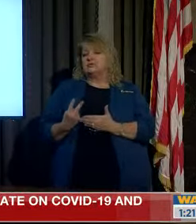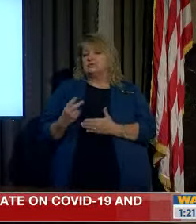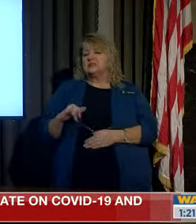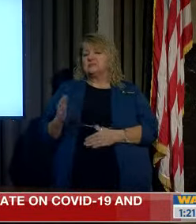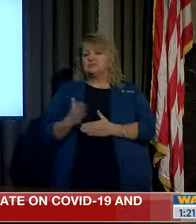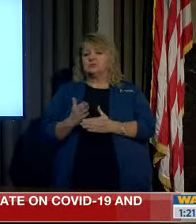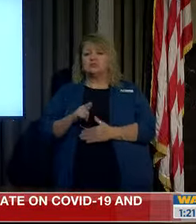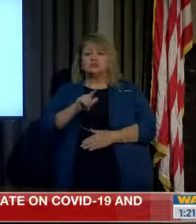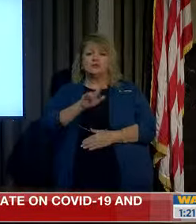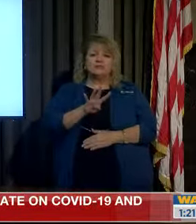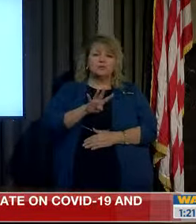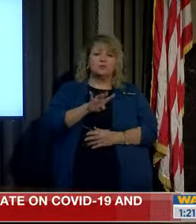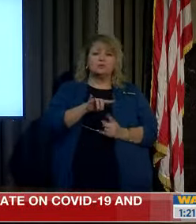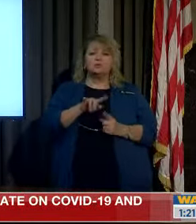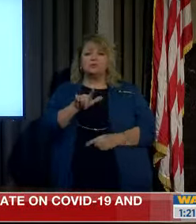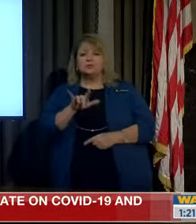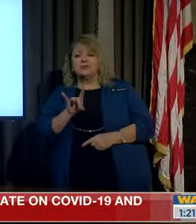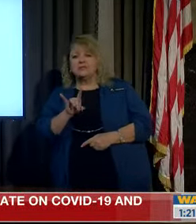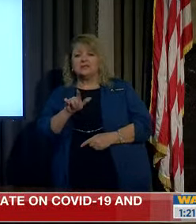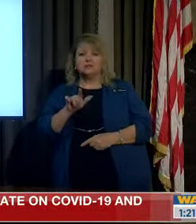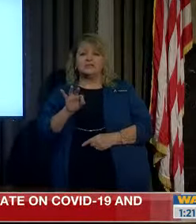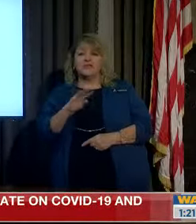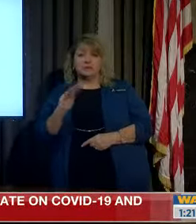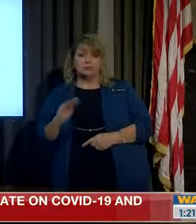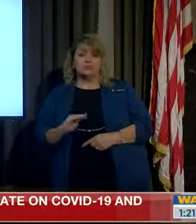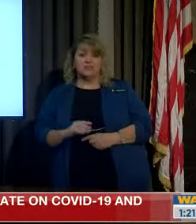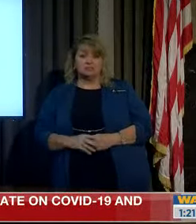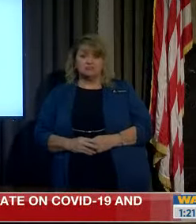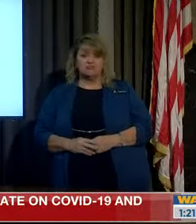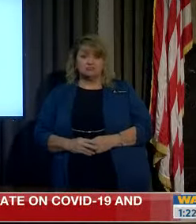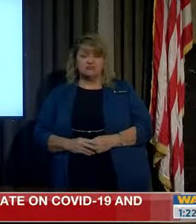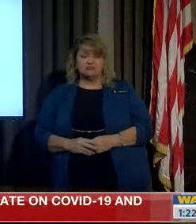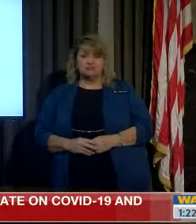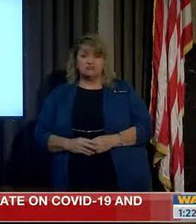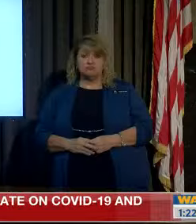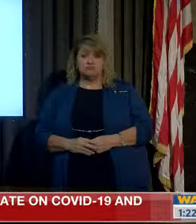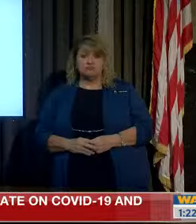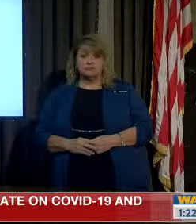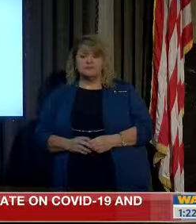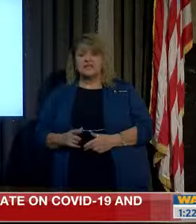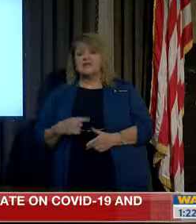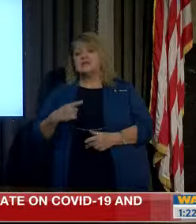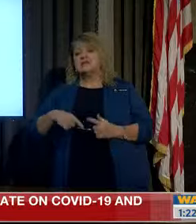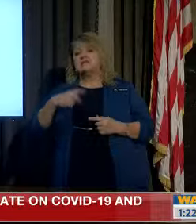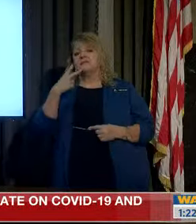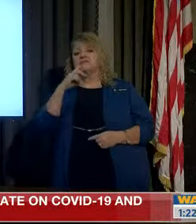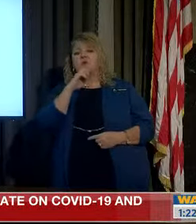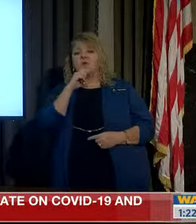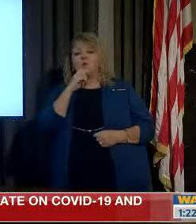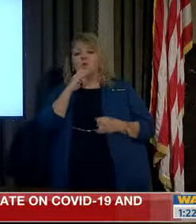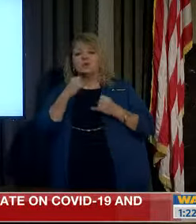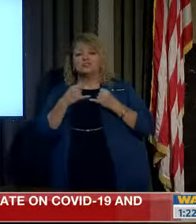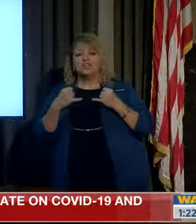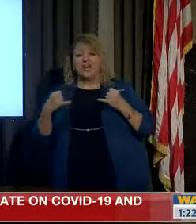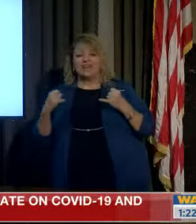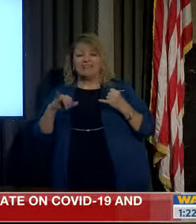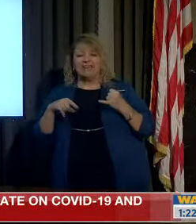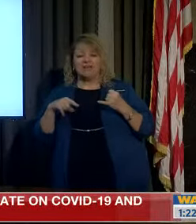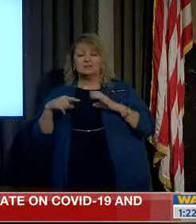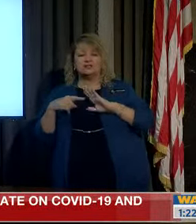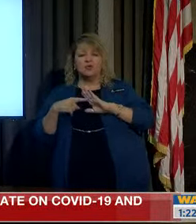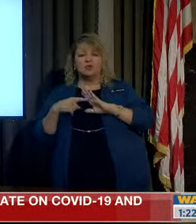between 24 and 28 or 29%. You can see with that orange line that about